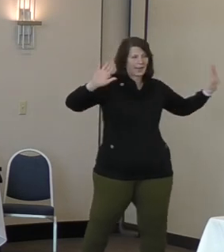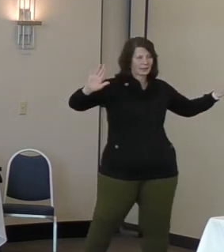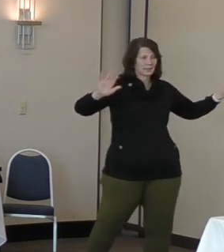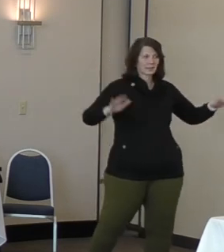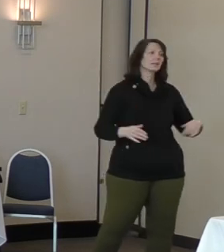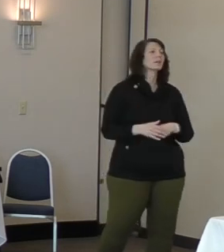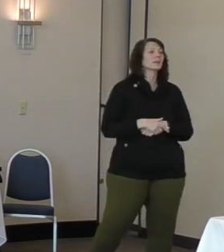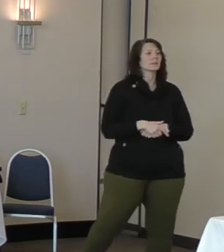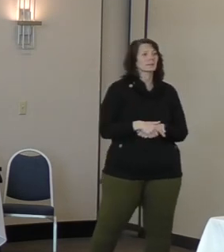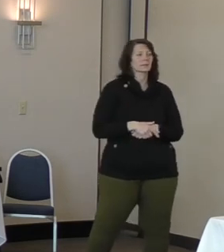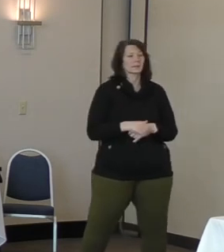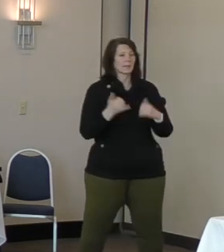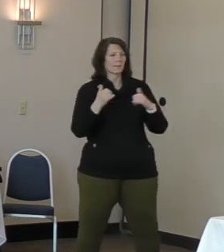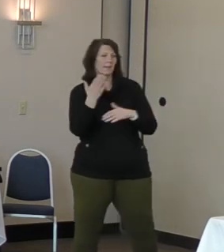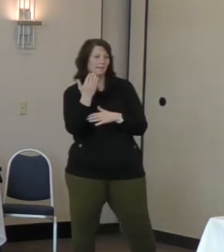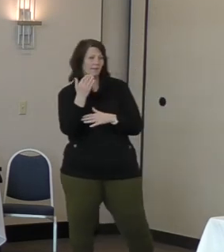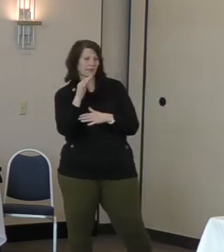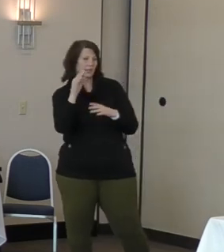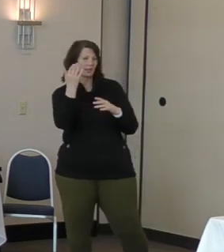playing 15 on 12, you're playing